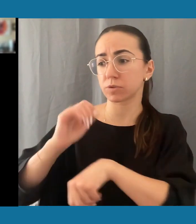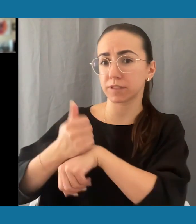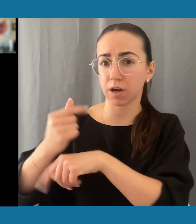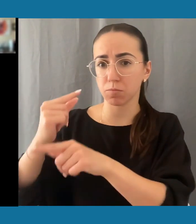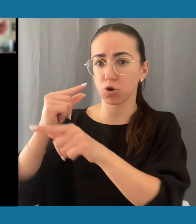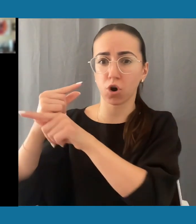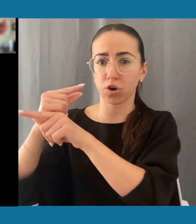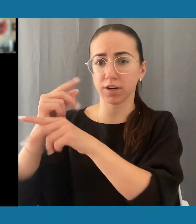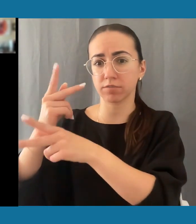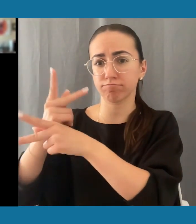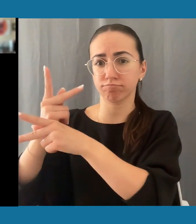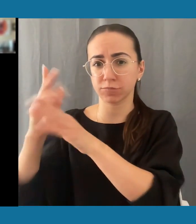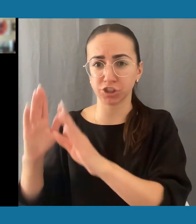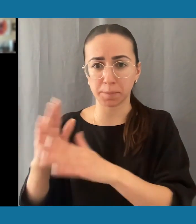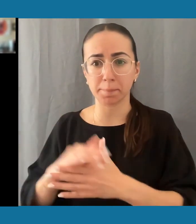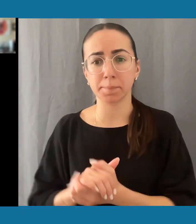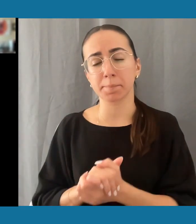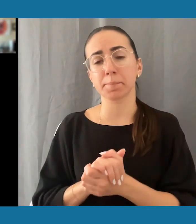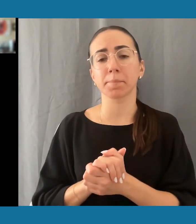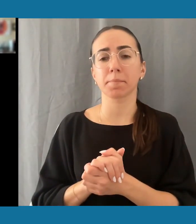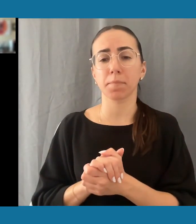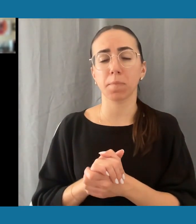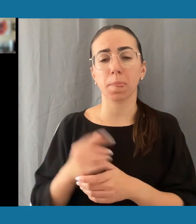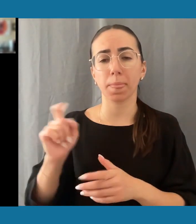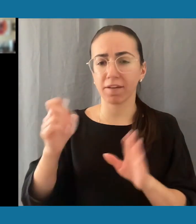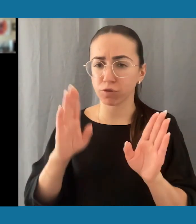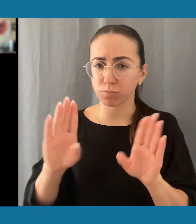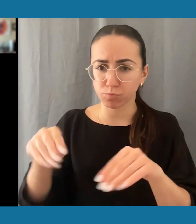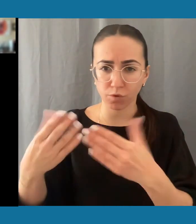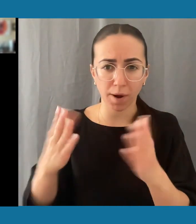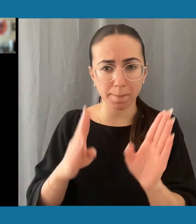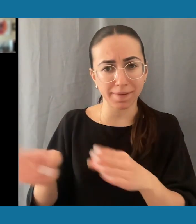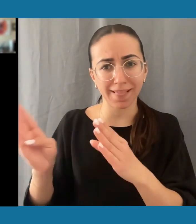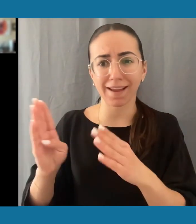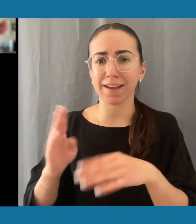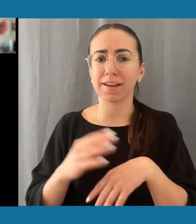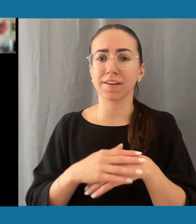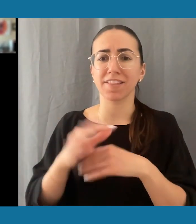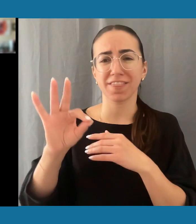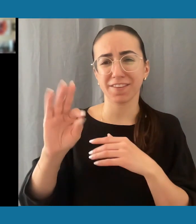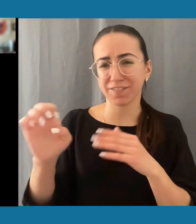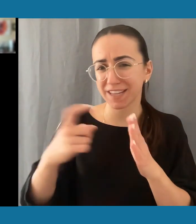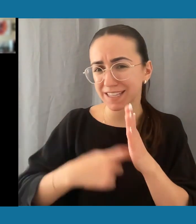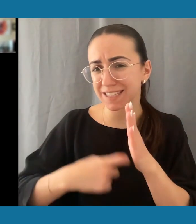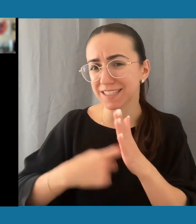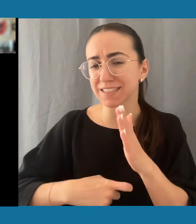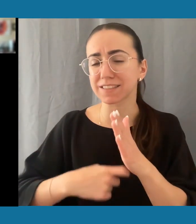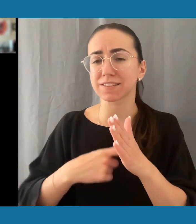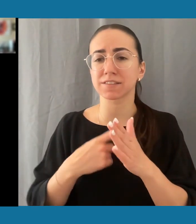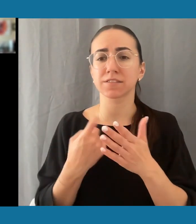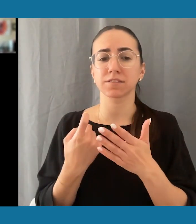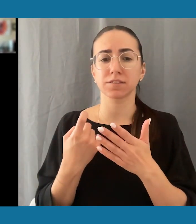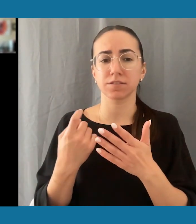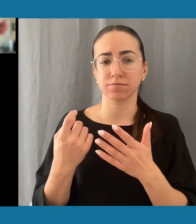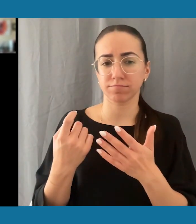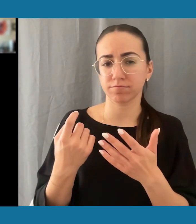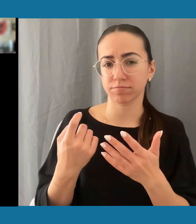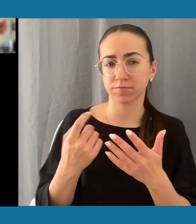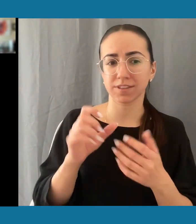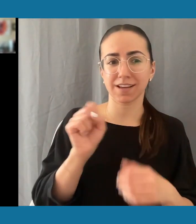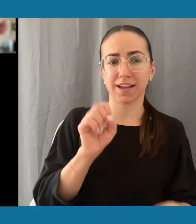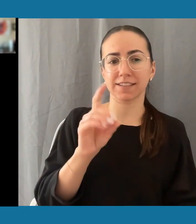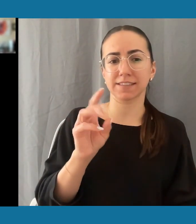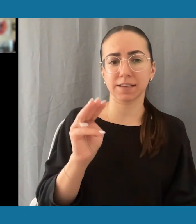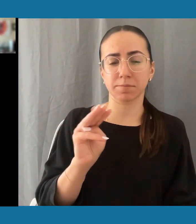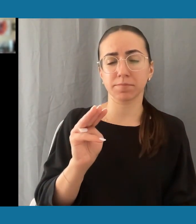annual plans, there are fees associated with that. Supported decision-making agreements can be drafted